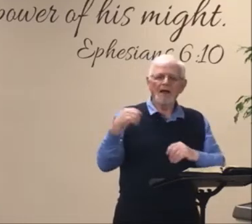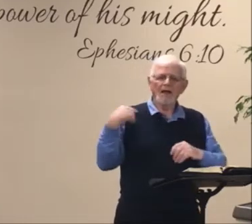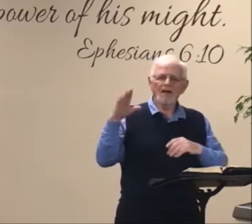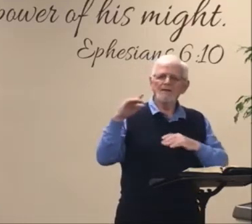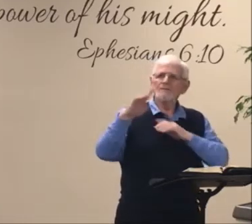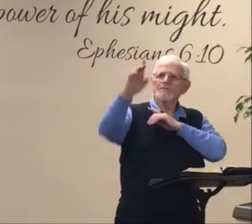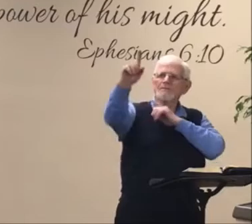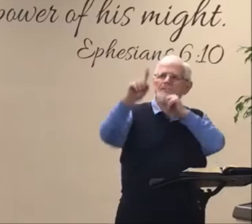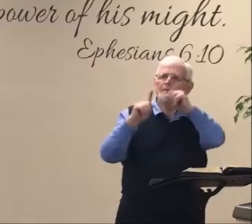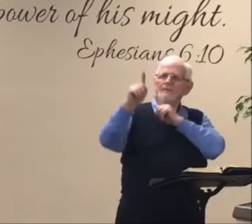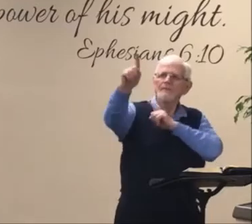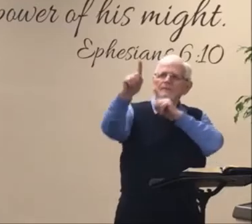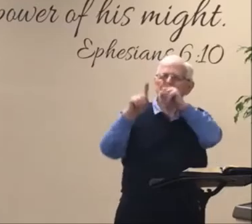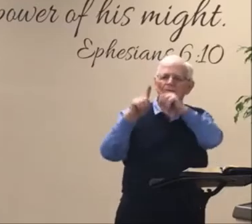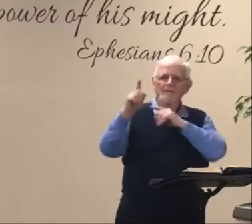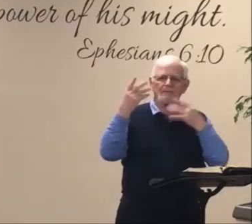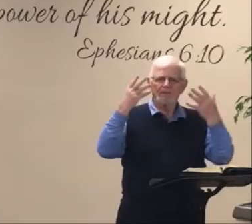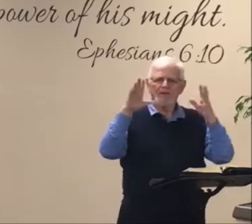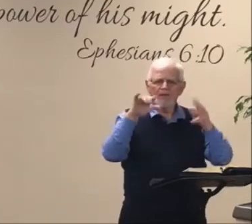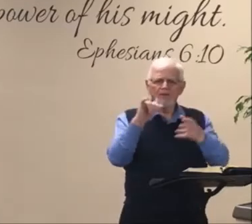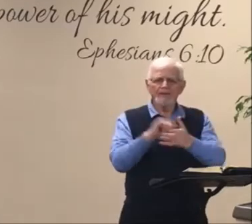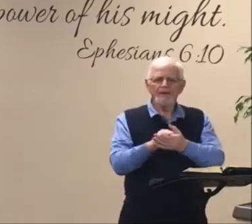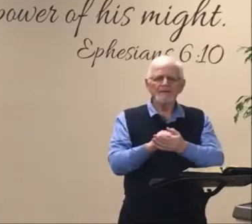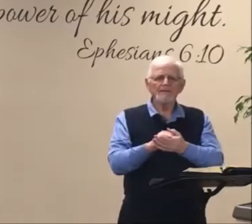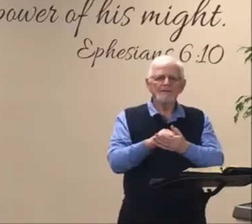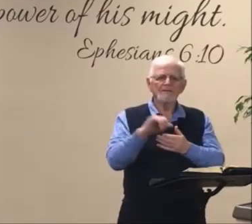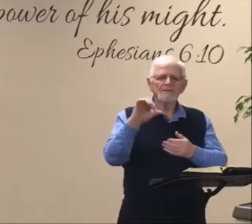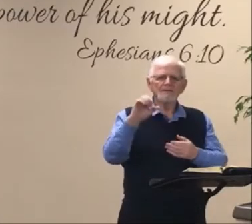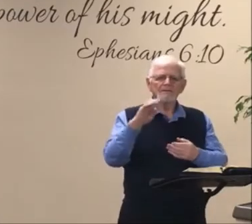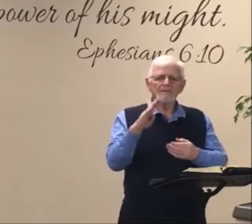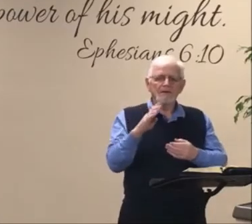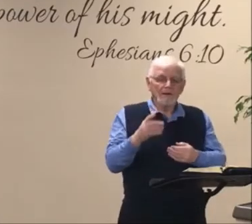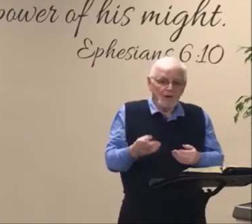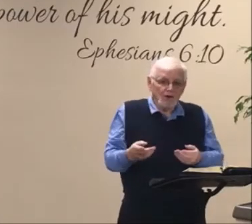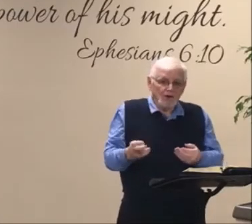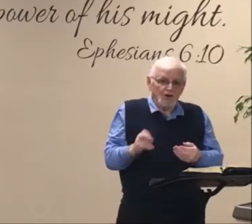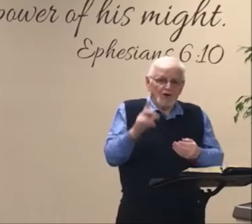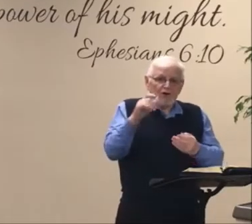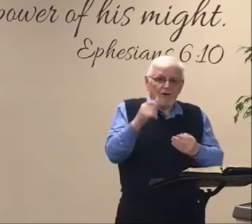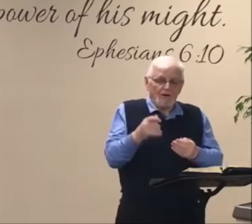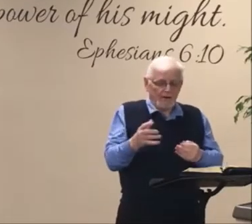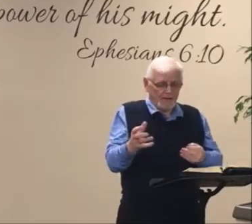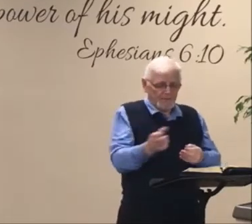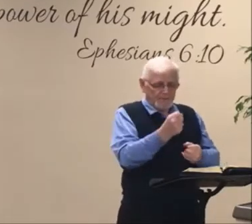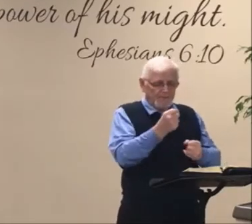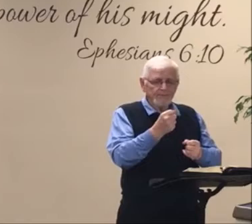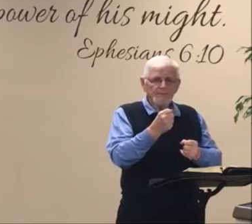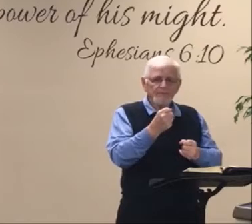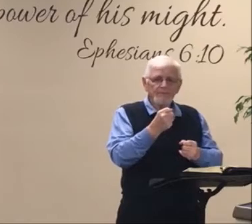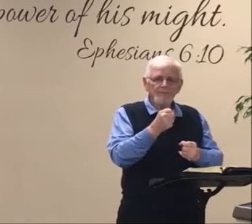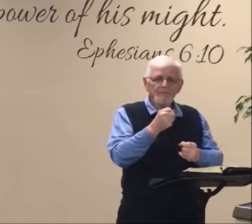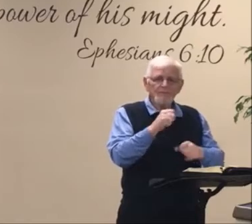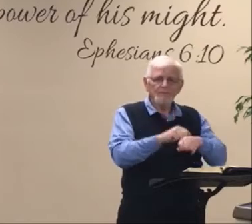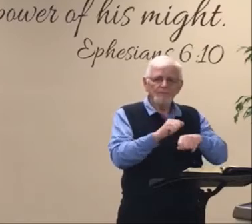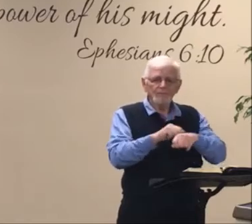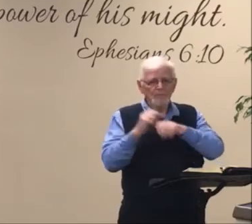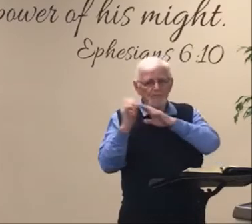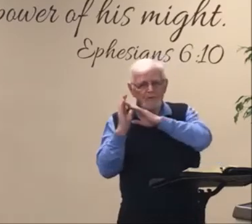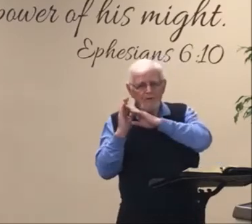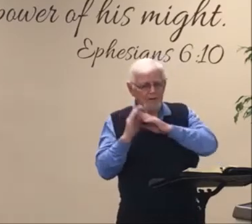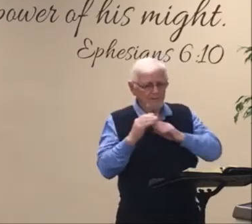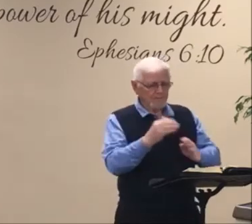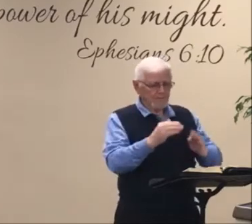didn't even know it. I just fell asleep here. And Jacob rose up early in the morning and took the stones that he put for his pillows and set it up for a